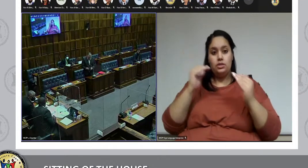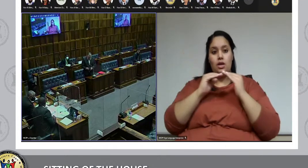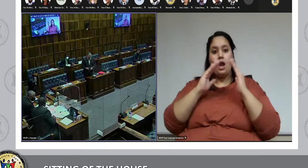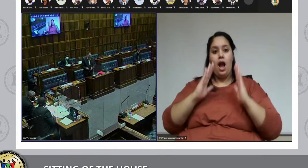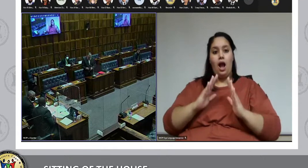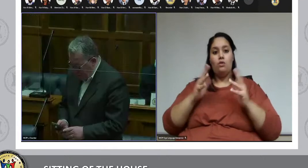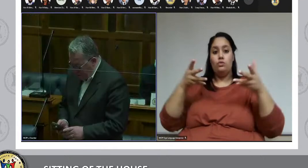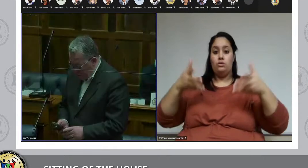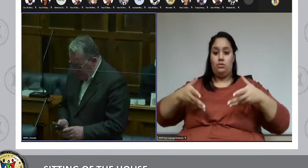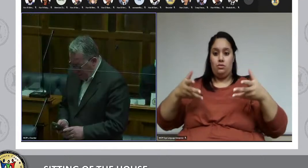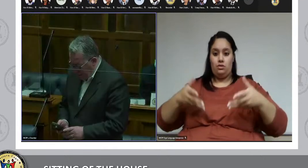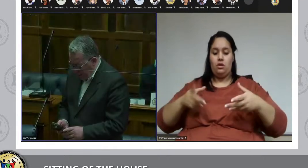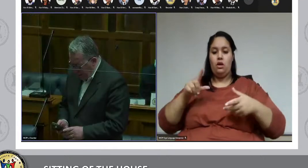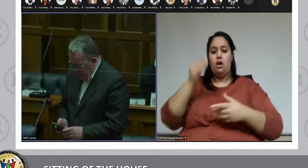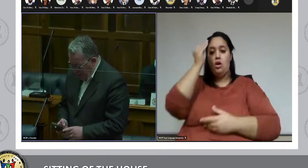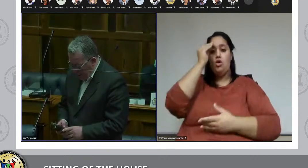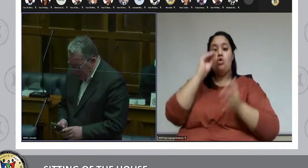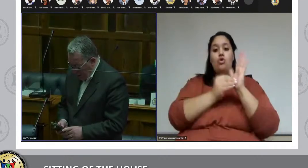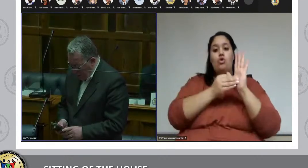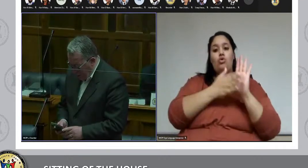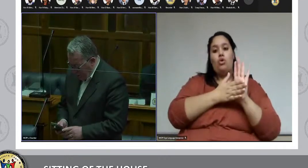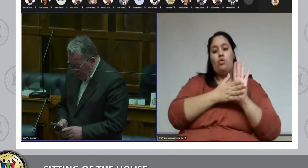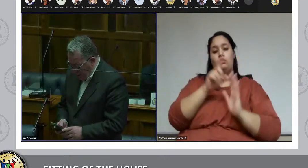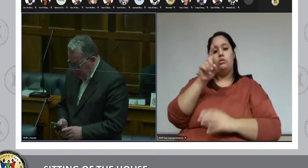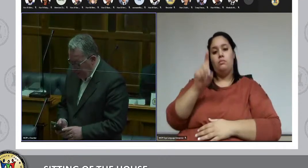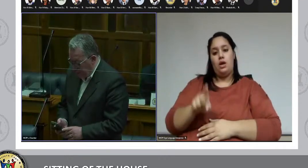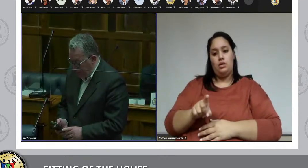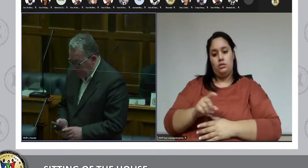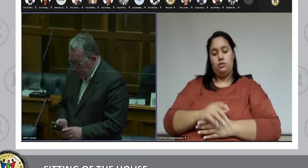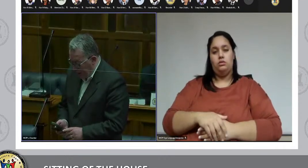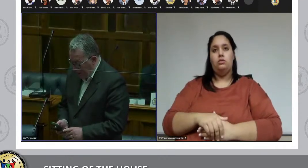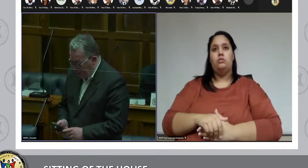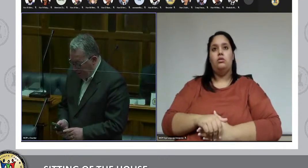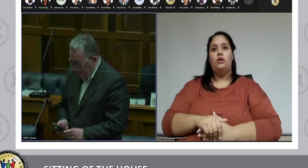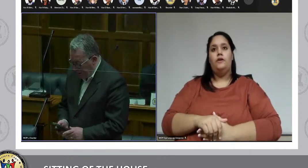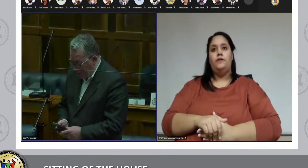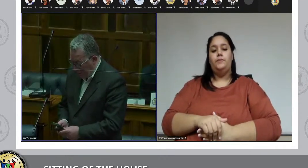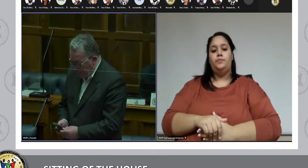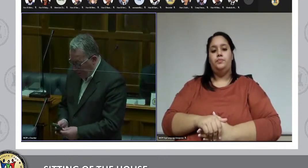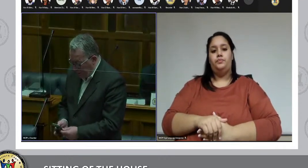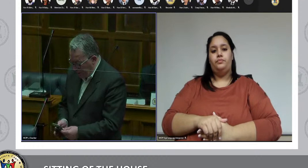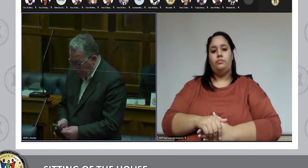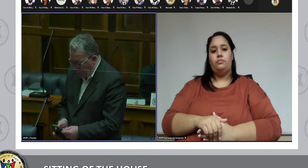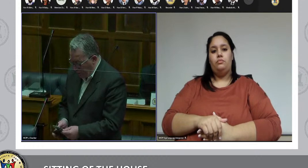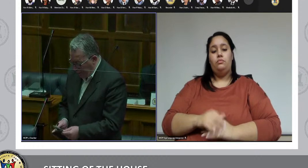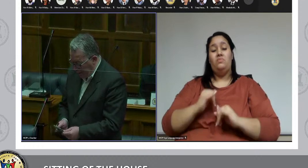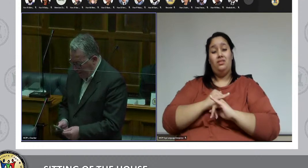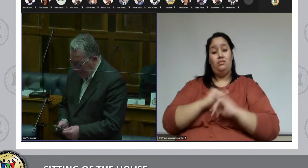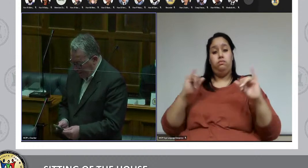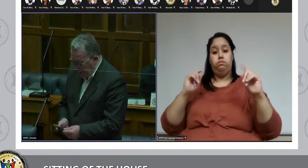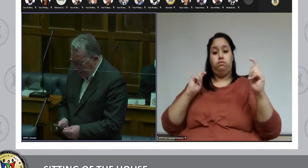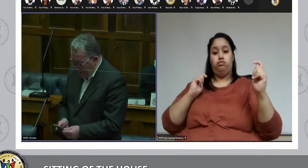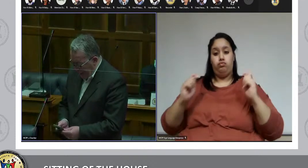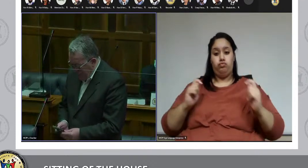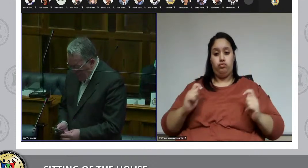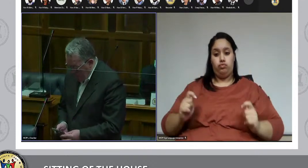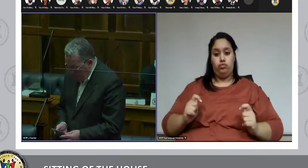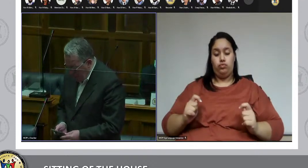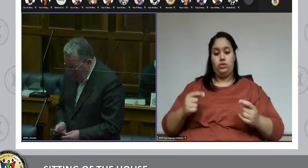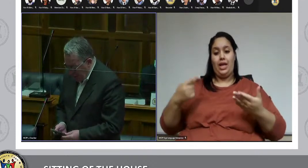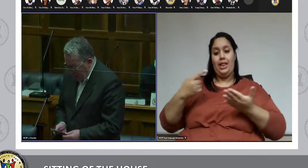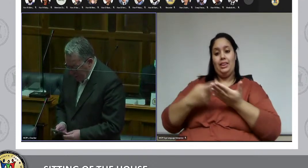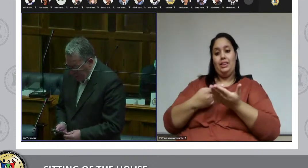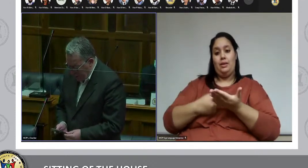House notes the arbitrary changing of subjects for debate by